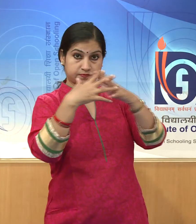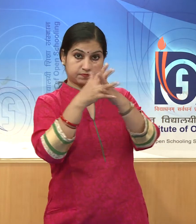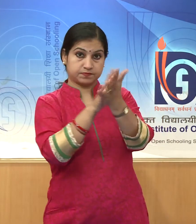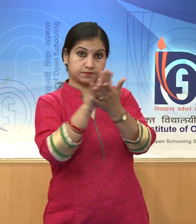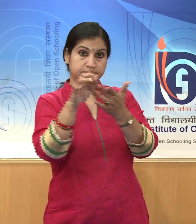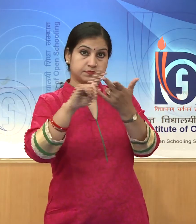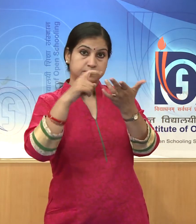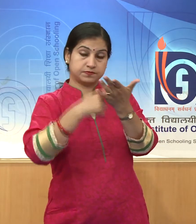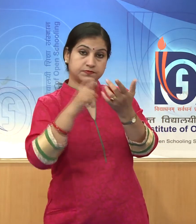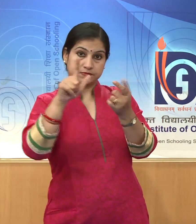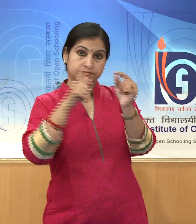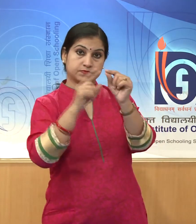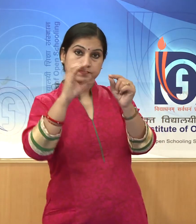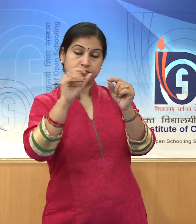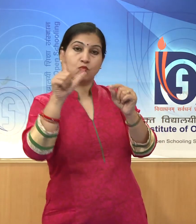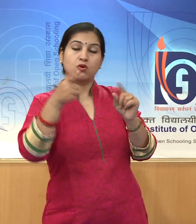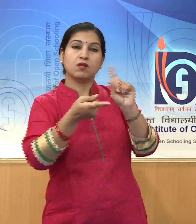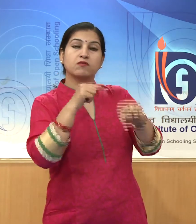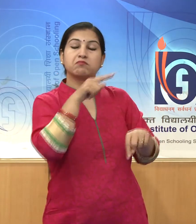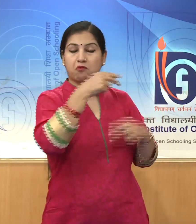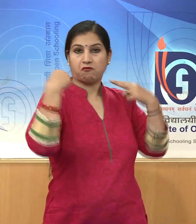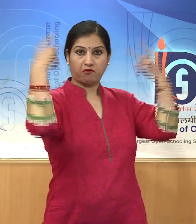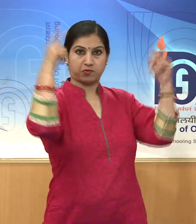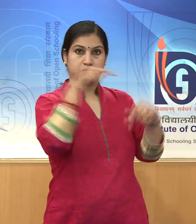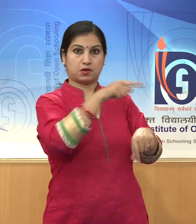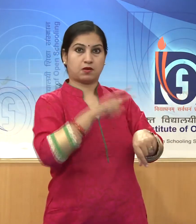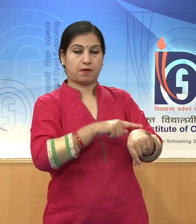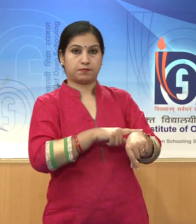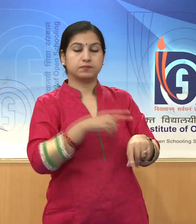It is done in intaglio process.